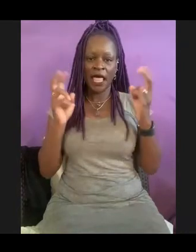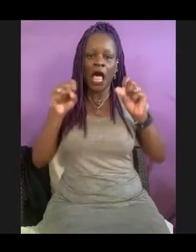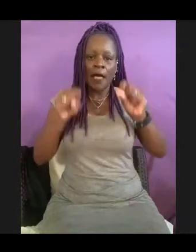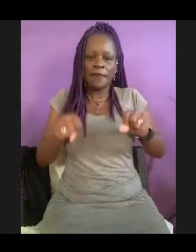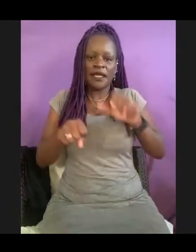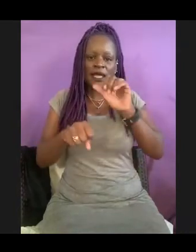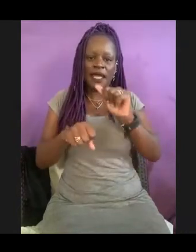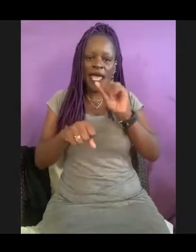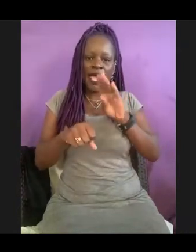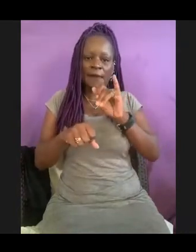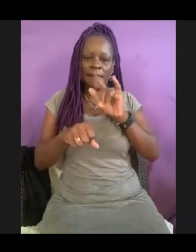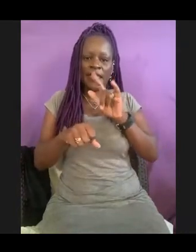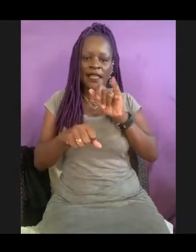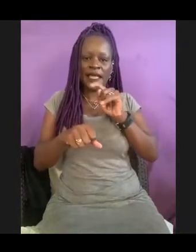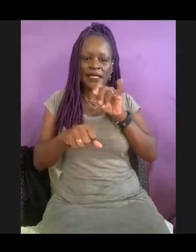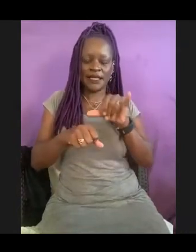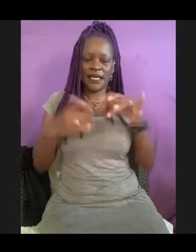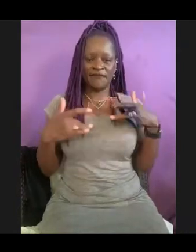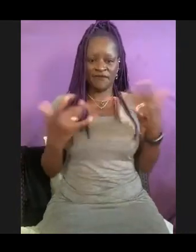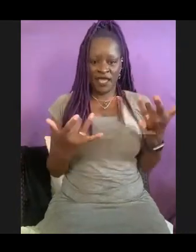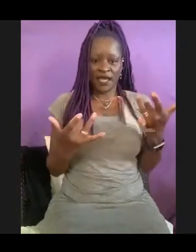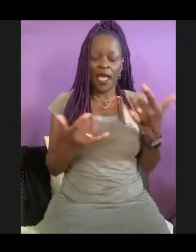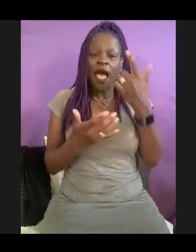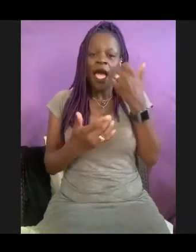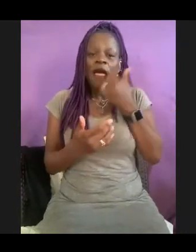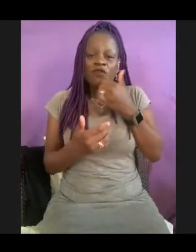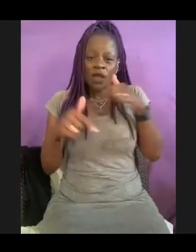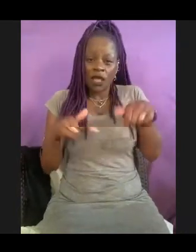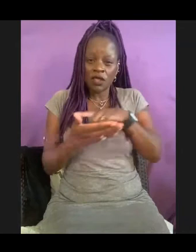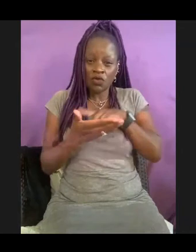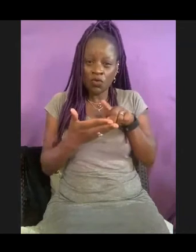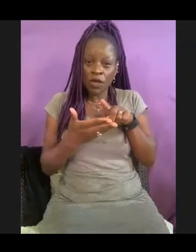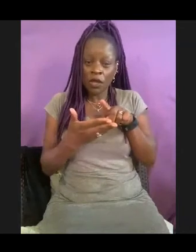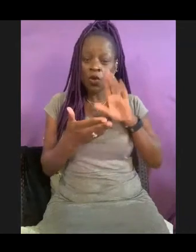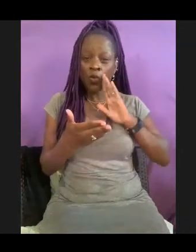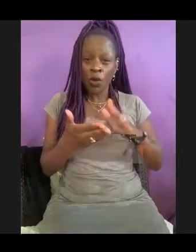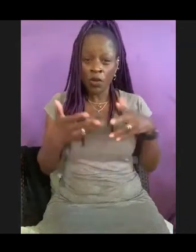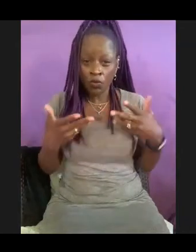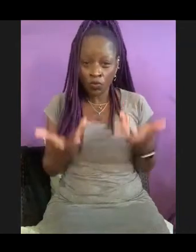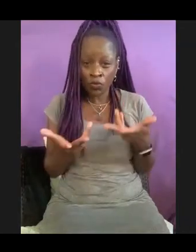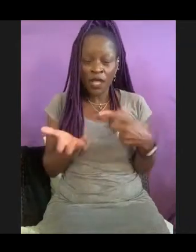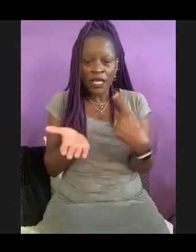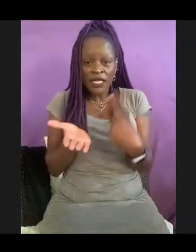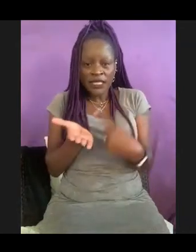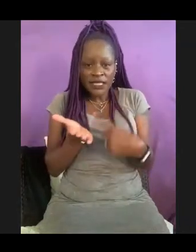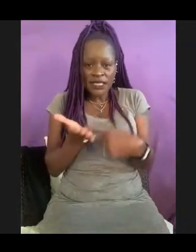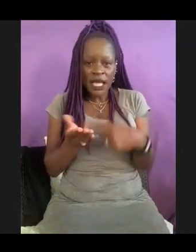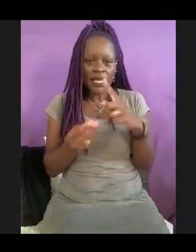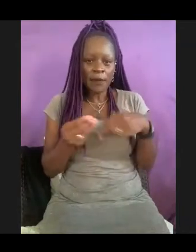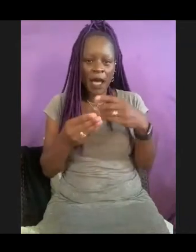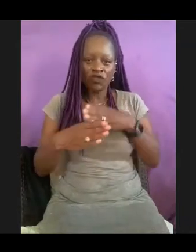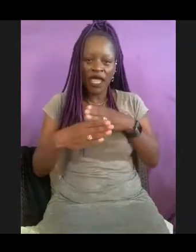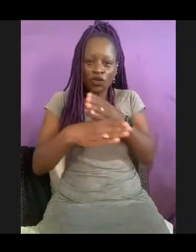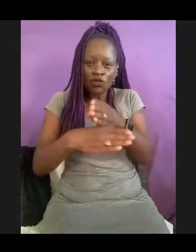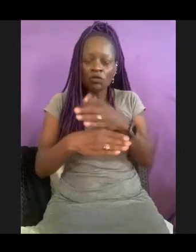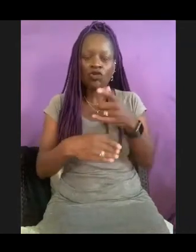Every day this week, we are going to be discussing about the intersection of